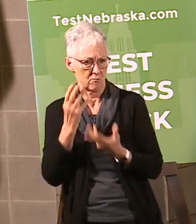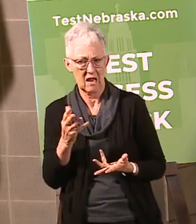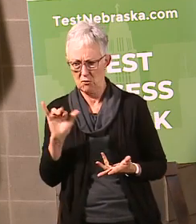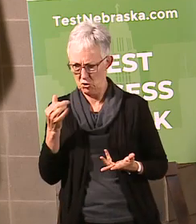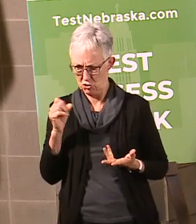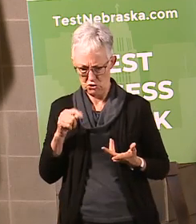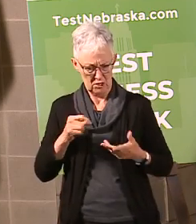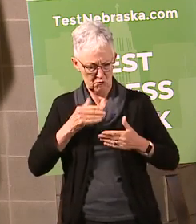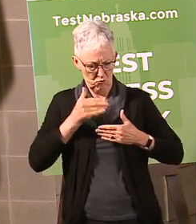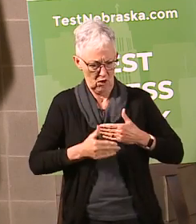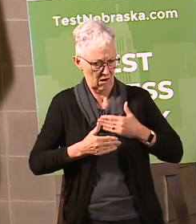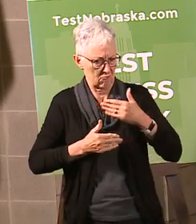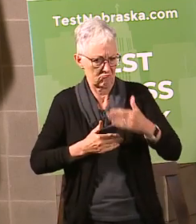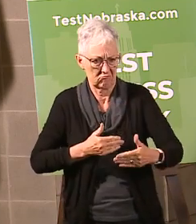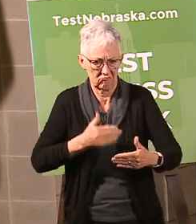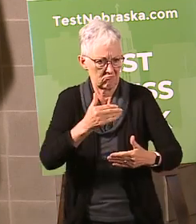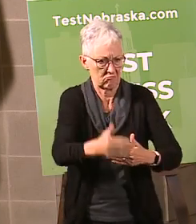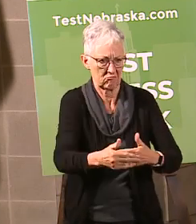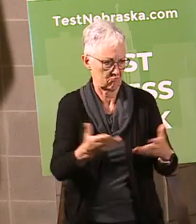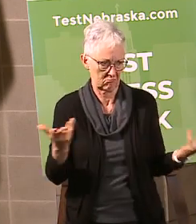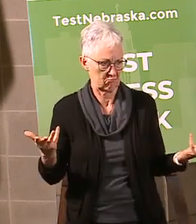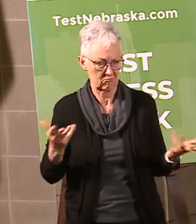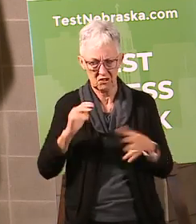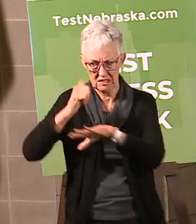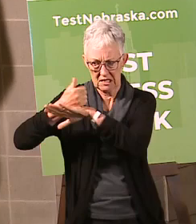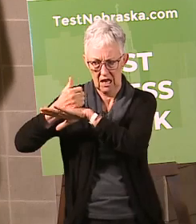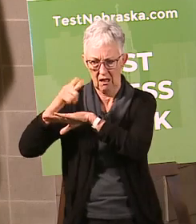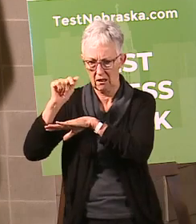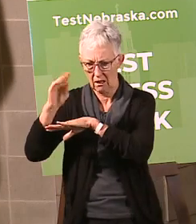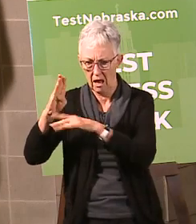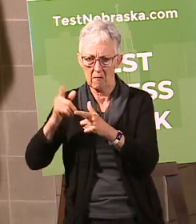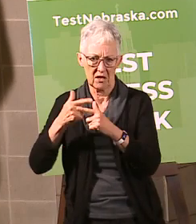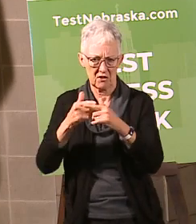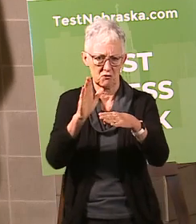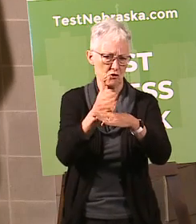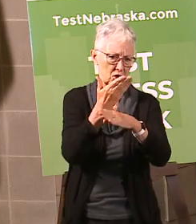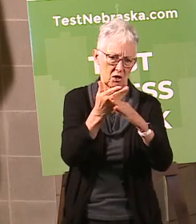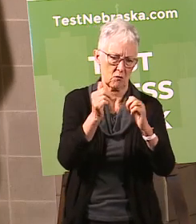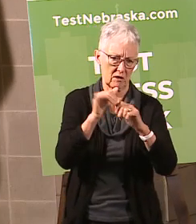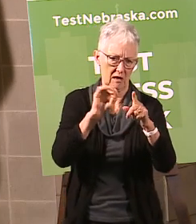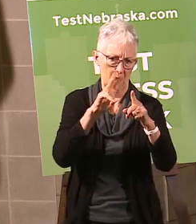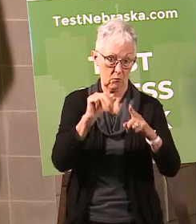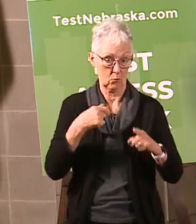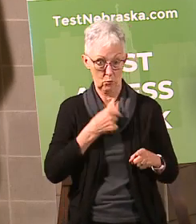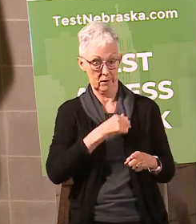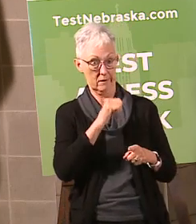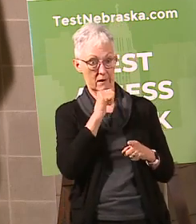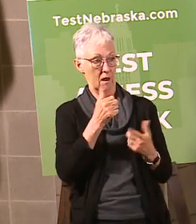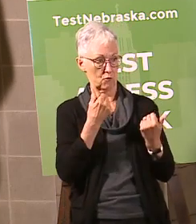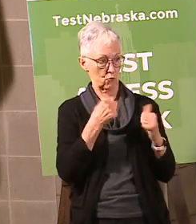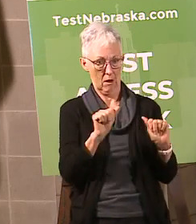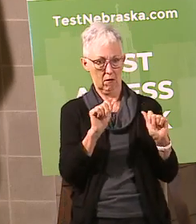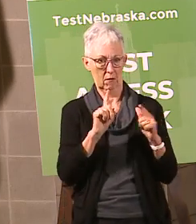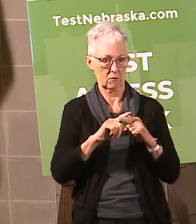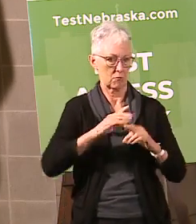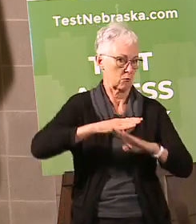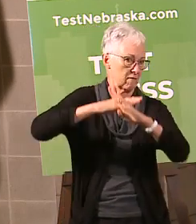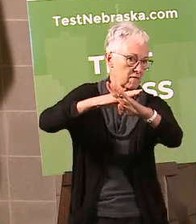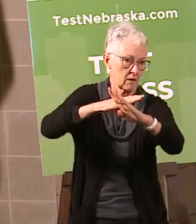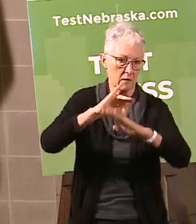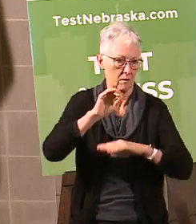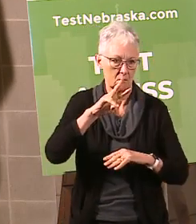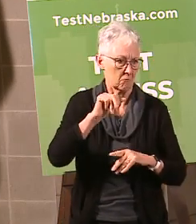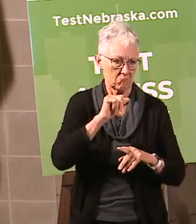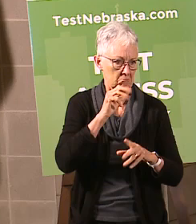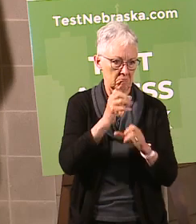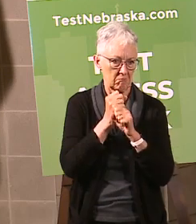process with regard to getting that lab set up on our data systems and then being able to share it with Iowa. So it's not like we were holding out in Iowa or anything like that. It was just a matter of the process